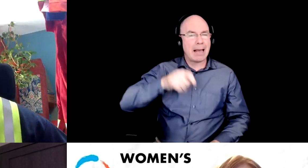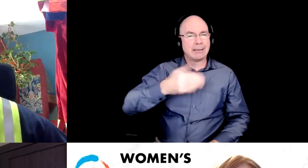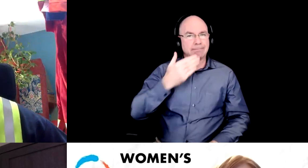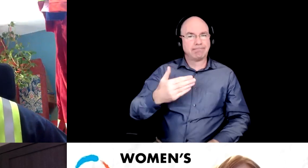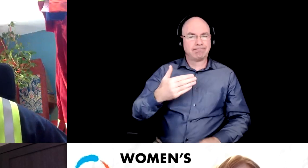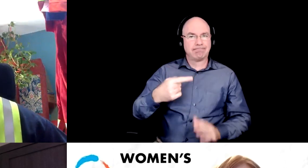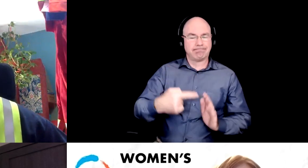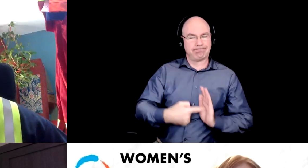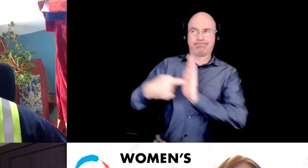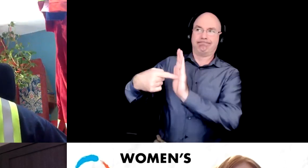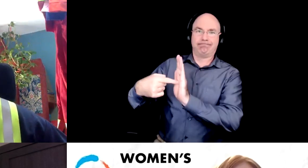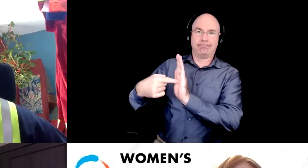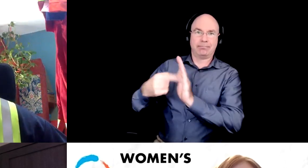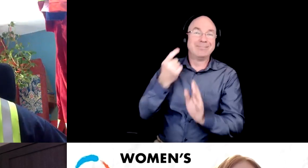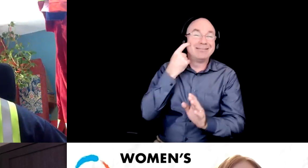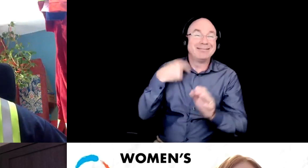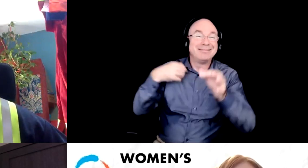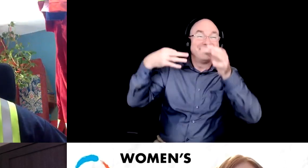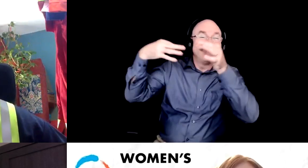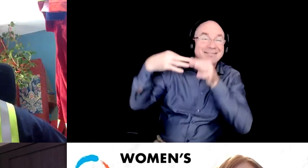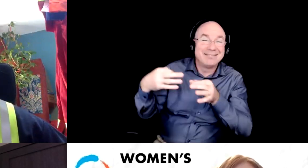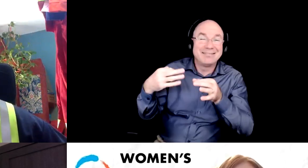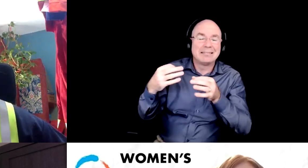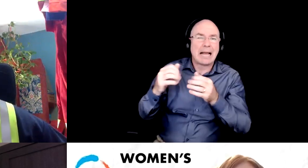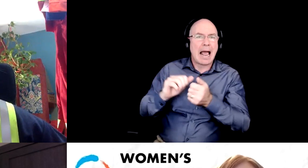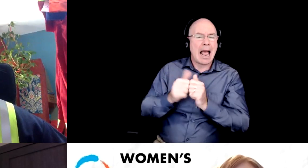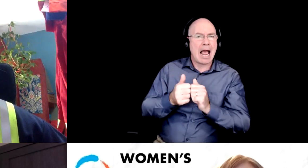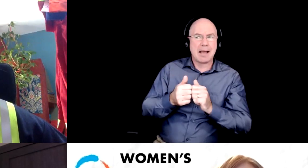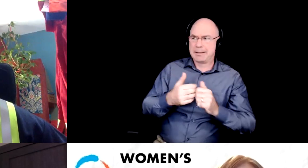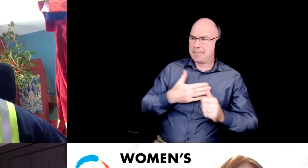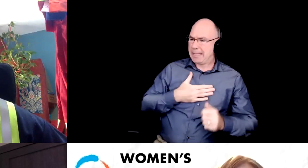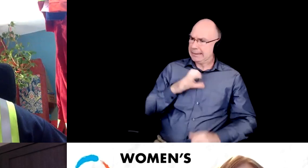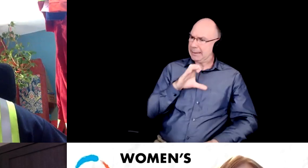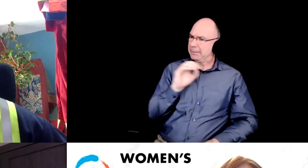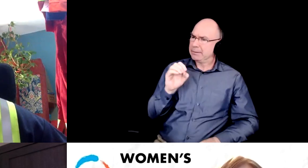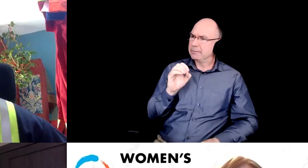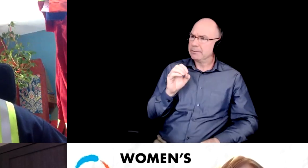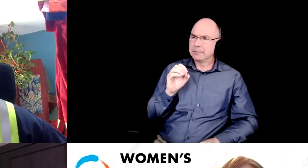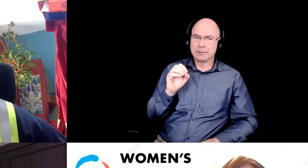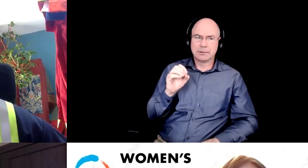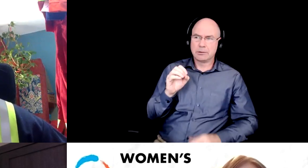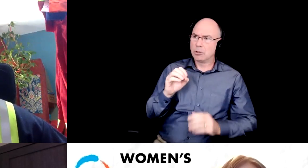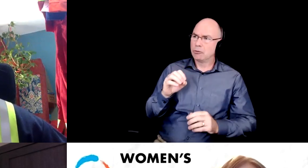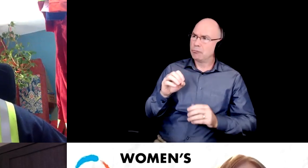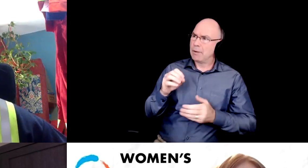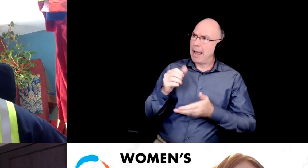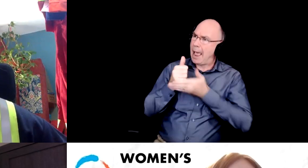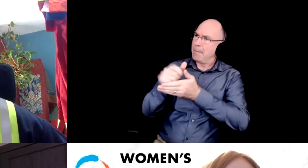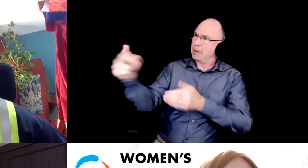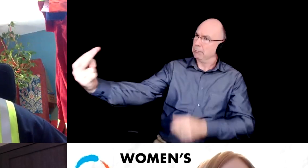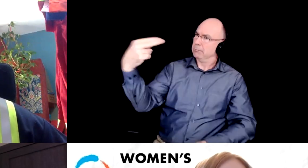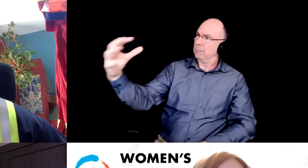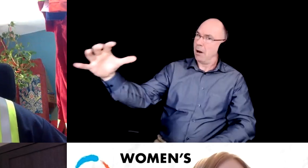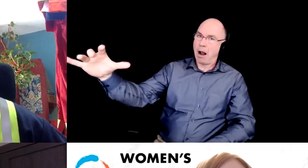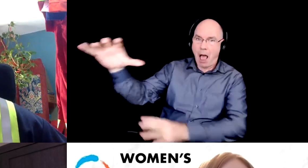really thinking about what I've just told you about. How can you position yourself as being an attractive opportunity?